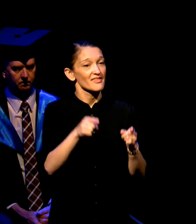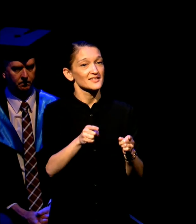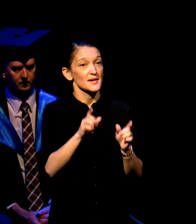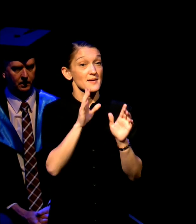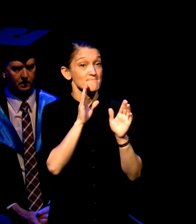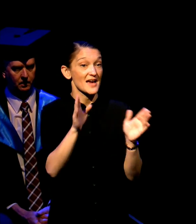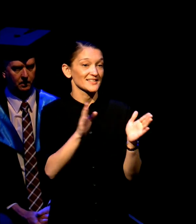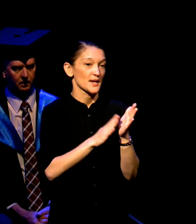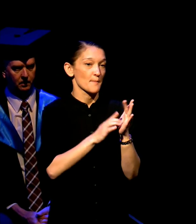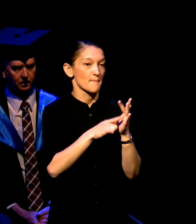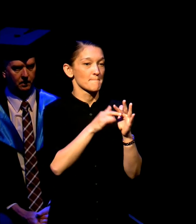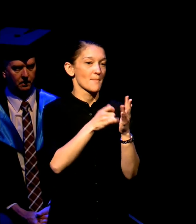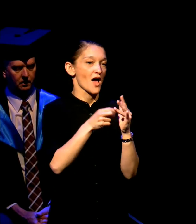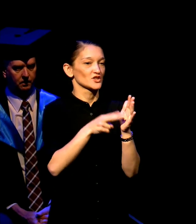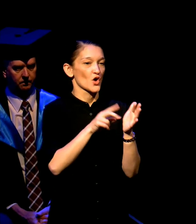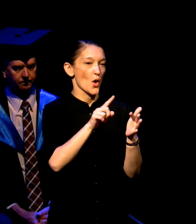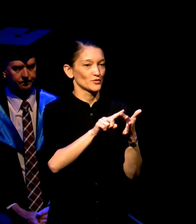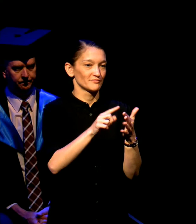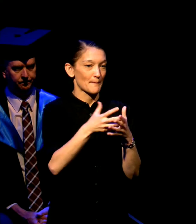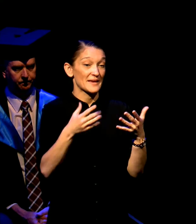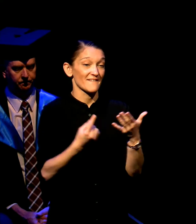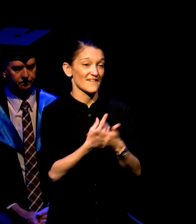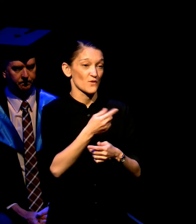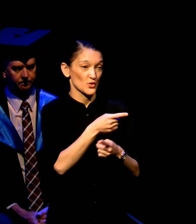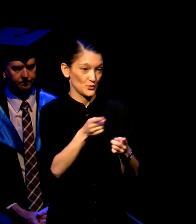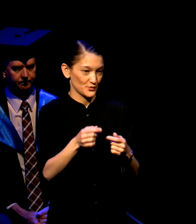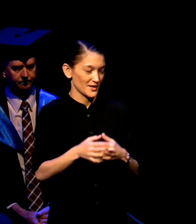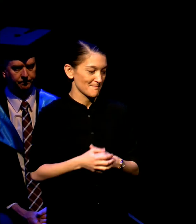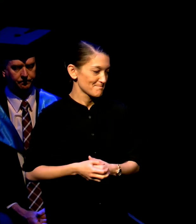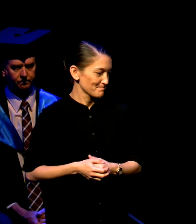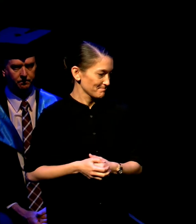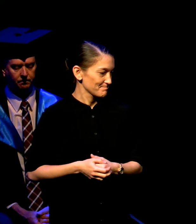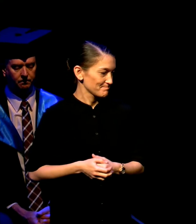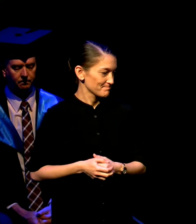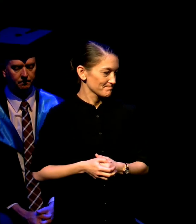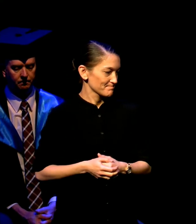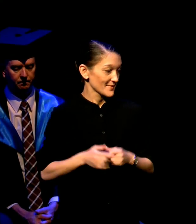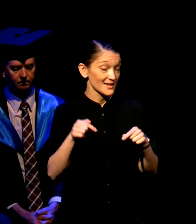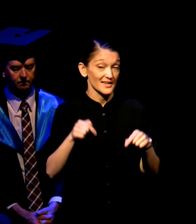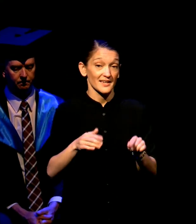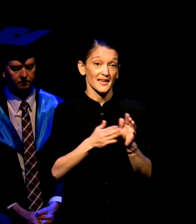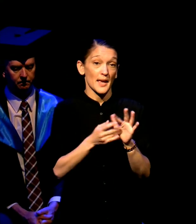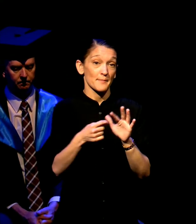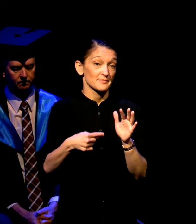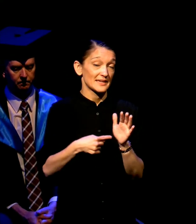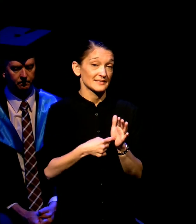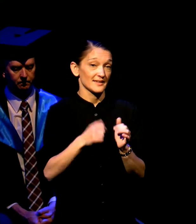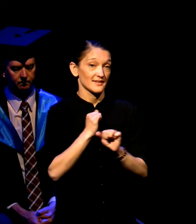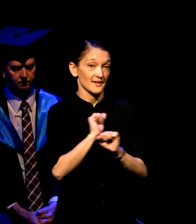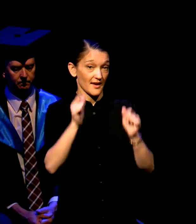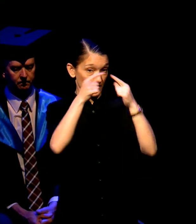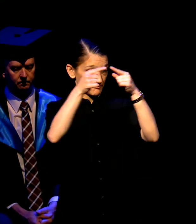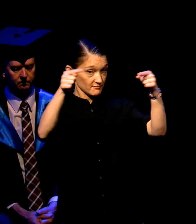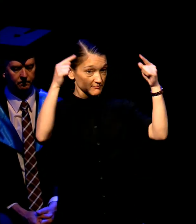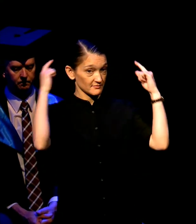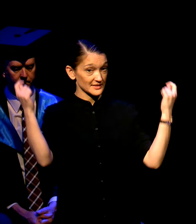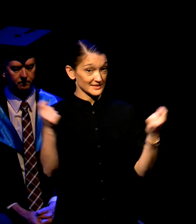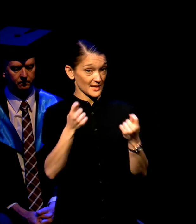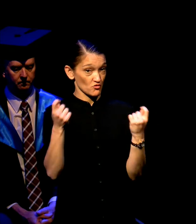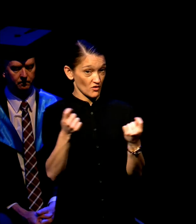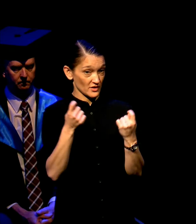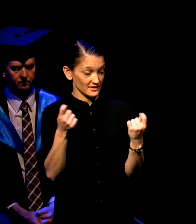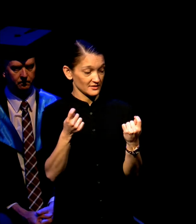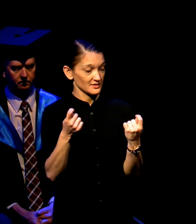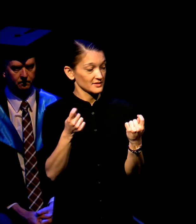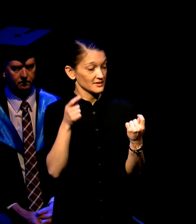milestone with your loved ones in real life. Here at Melbourne Polytechnic, our graduation ceremony is the celebration